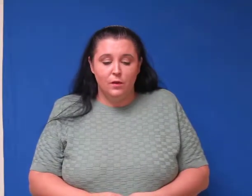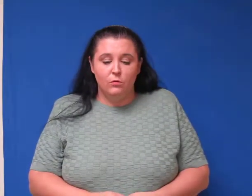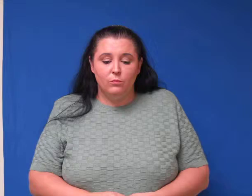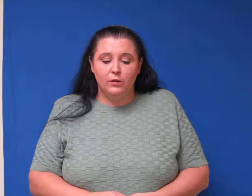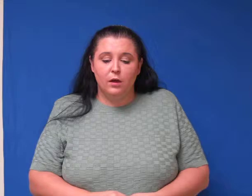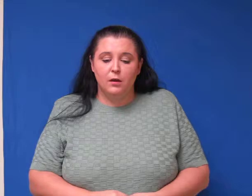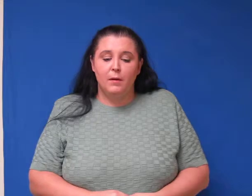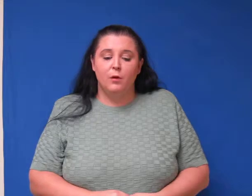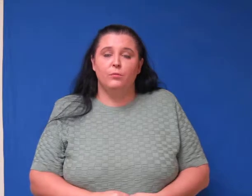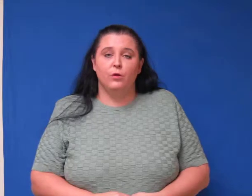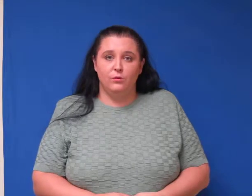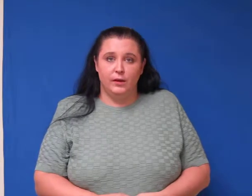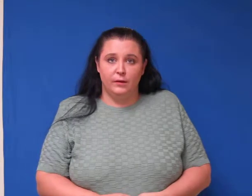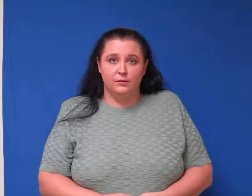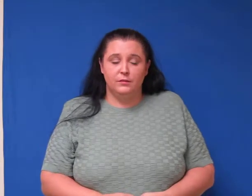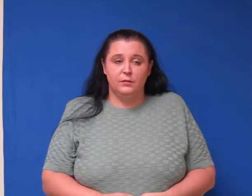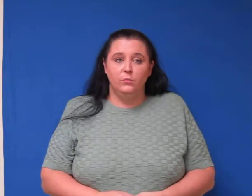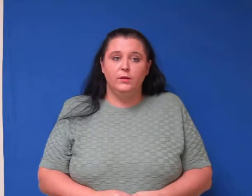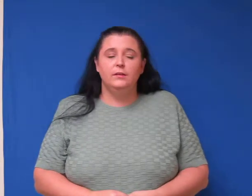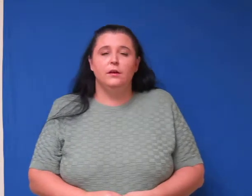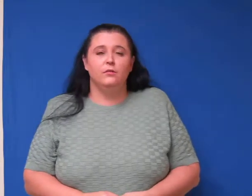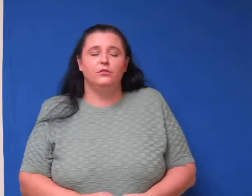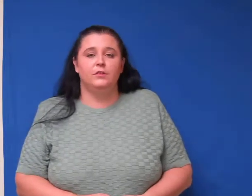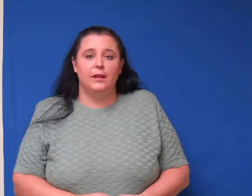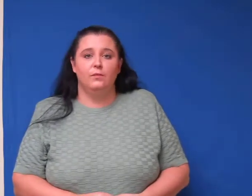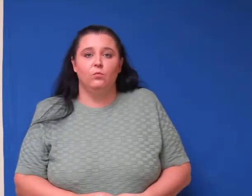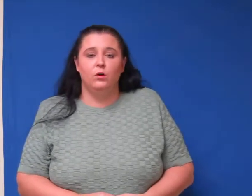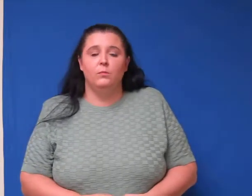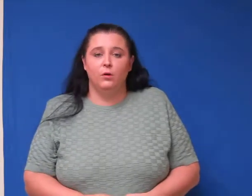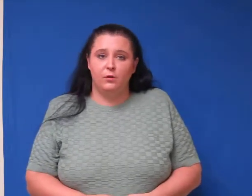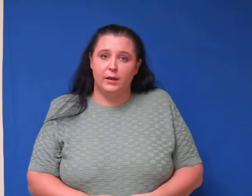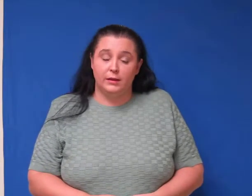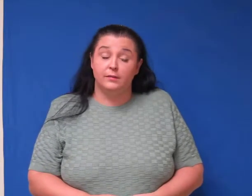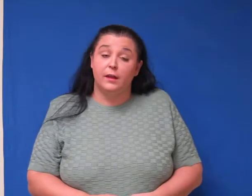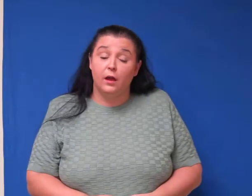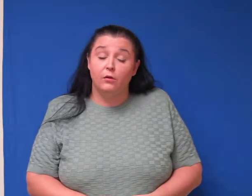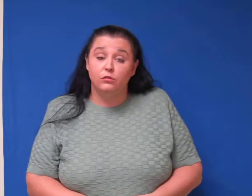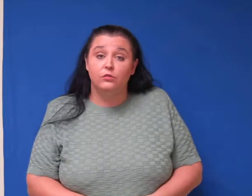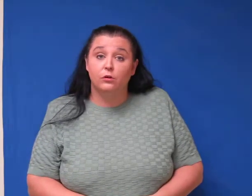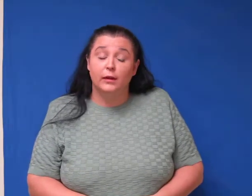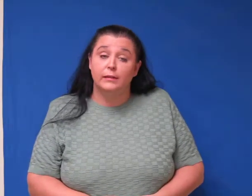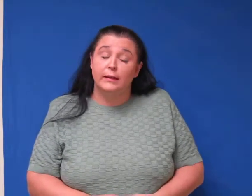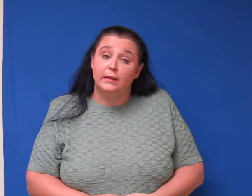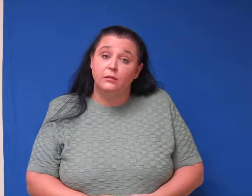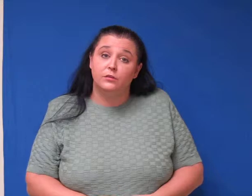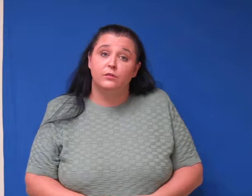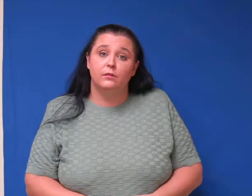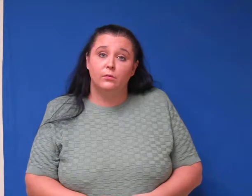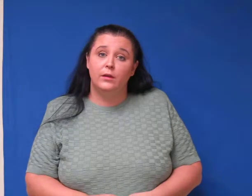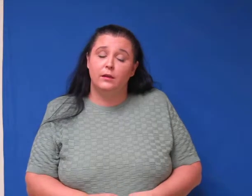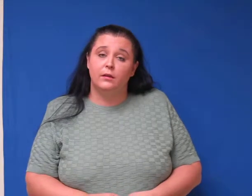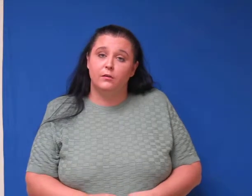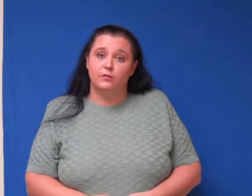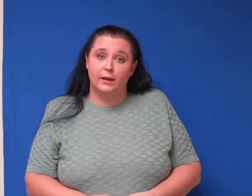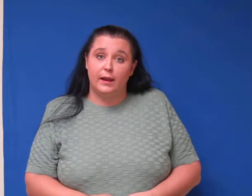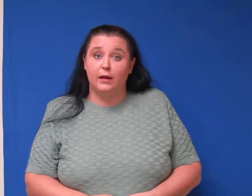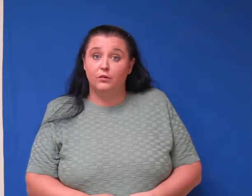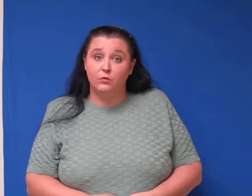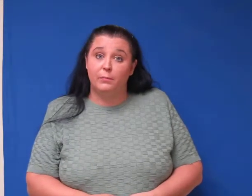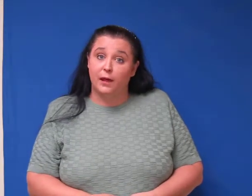When we talk about pronouns, we need to understand what a pronoun is and how it's used correctly in English so that we can understand how to apply